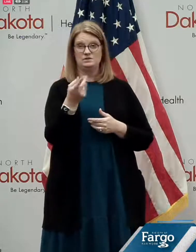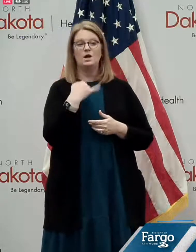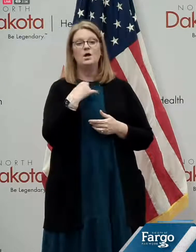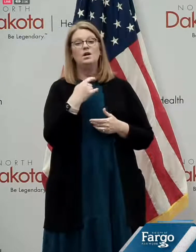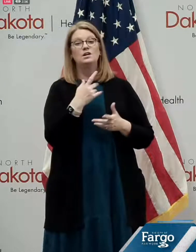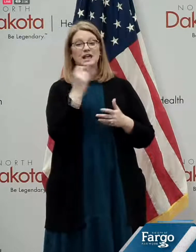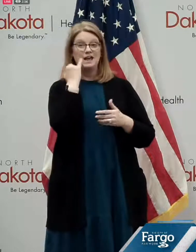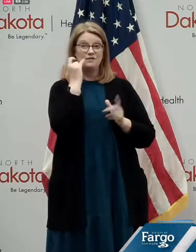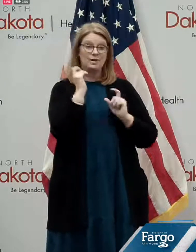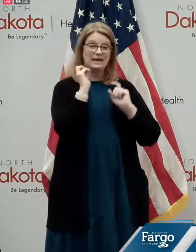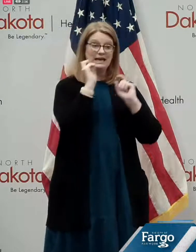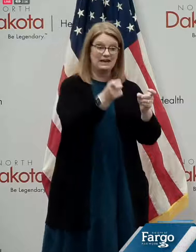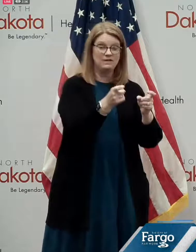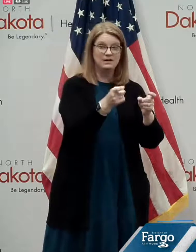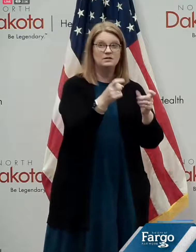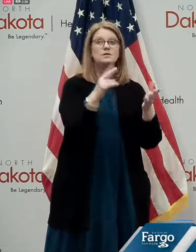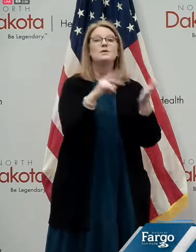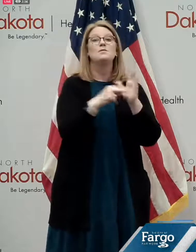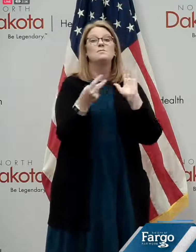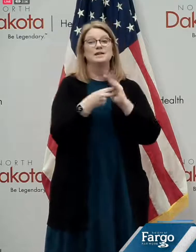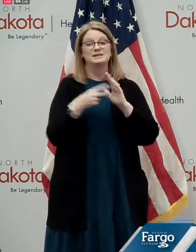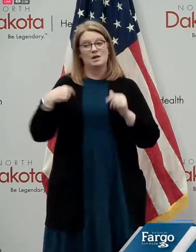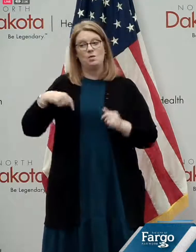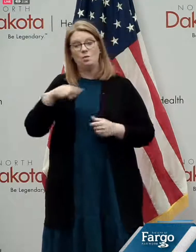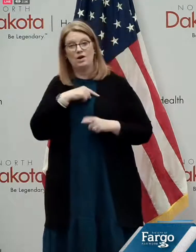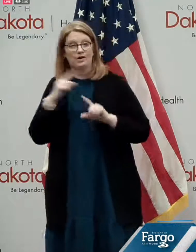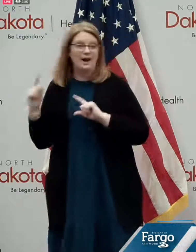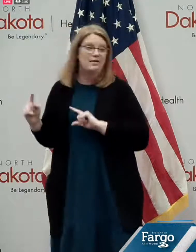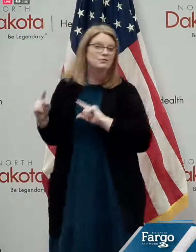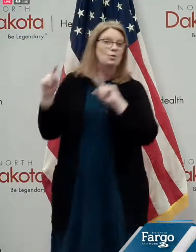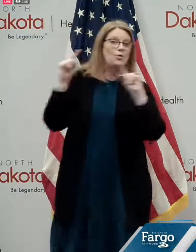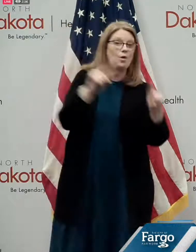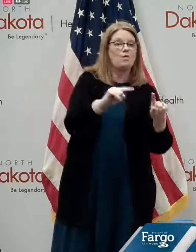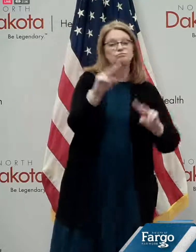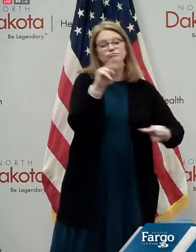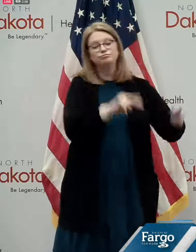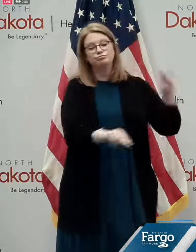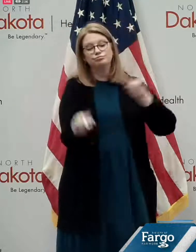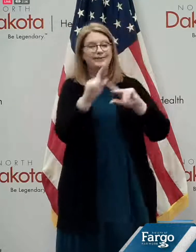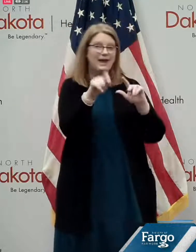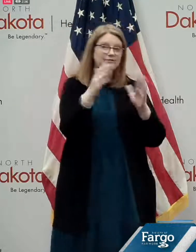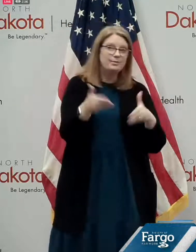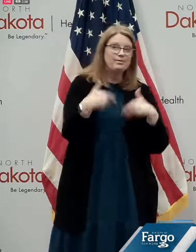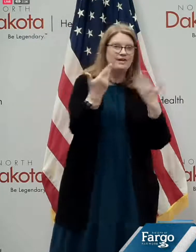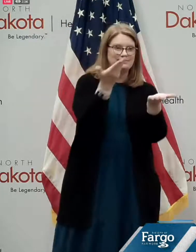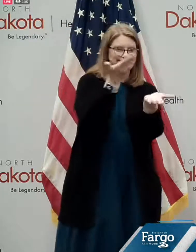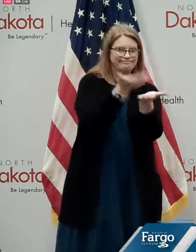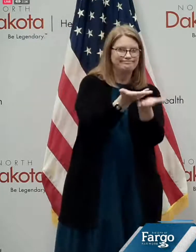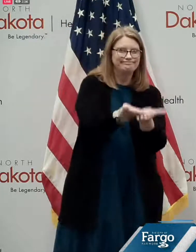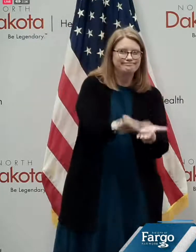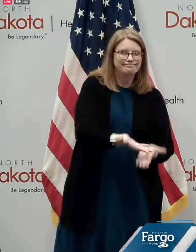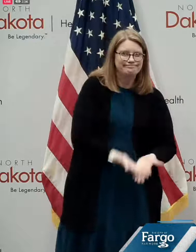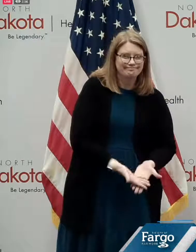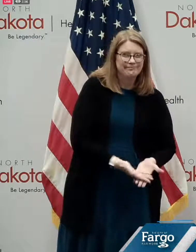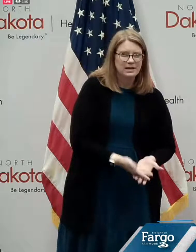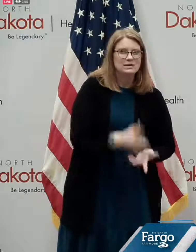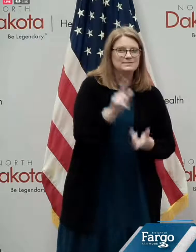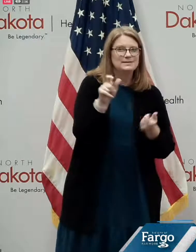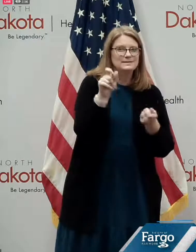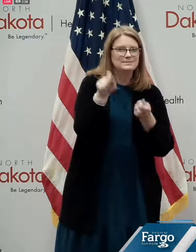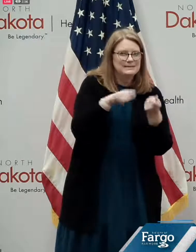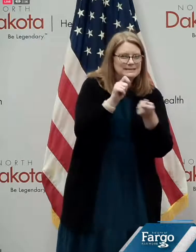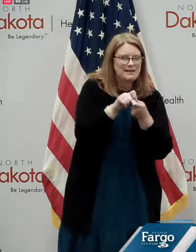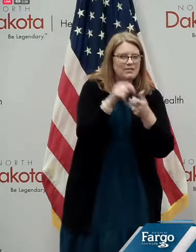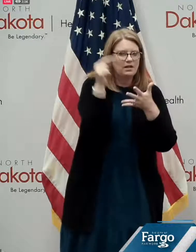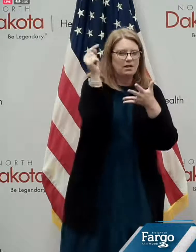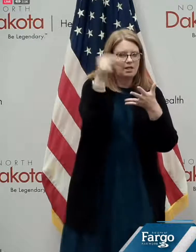and they are significant. They're going to have to agree to provide us with documentation that very specifically outlines how the investment